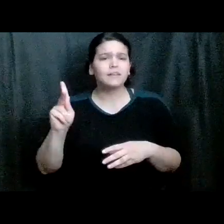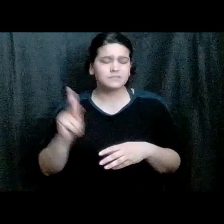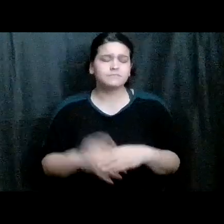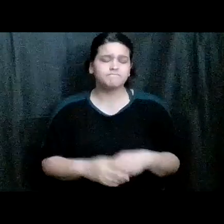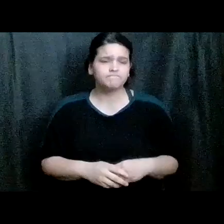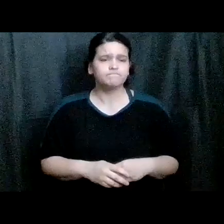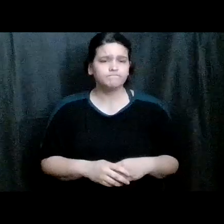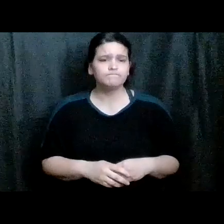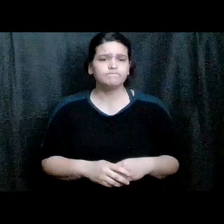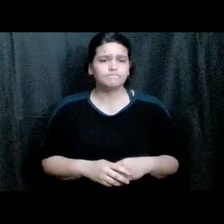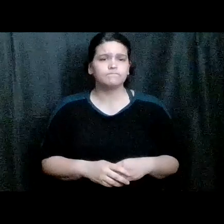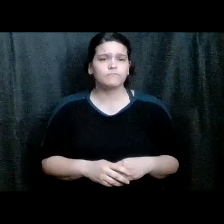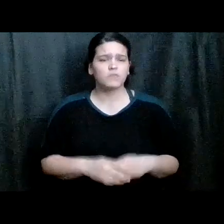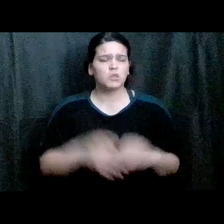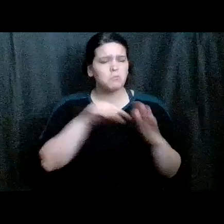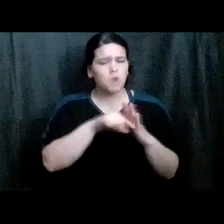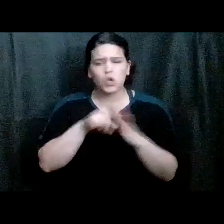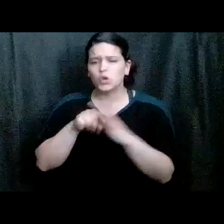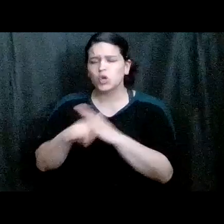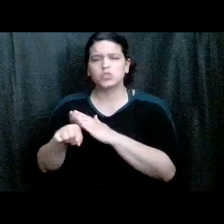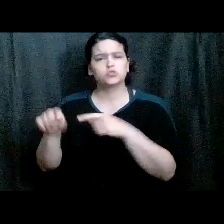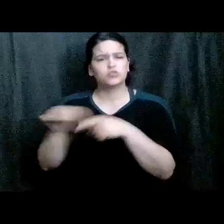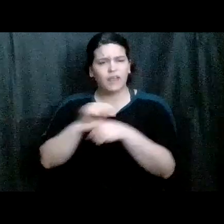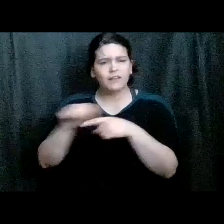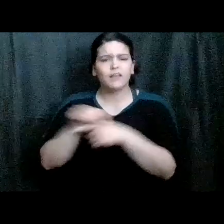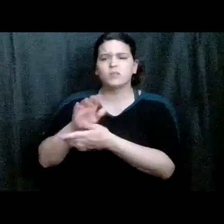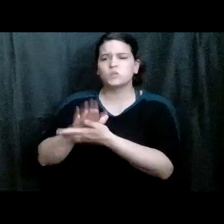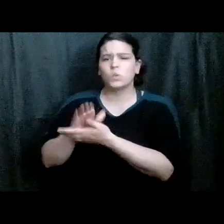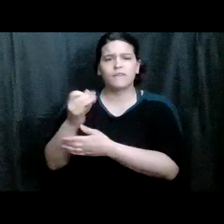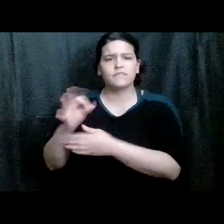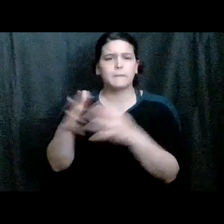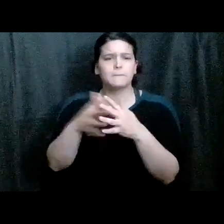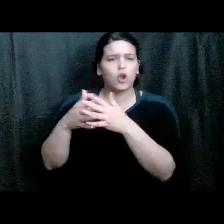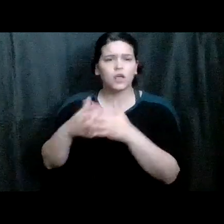the murderers trained at the School of the Americas. And